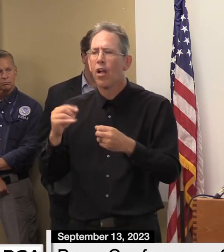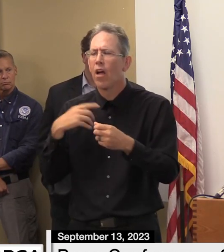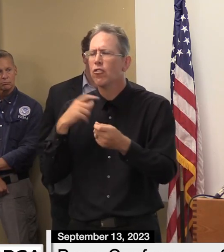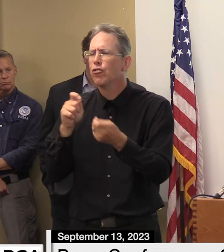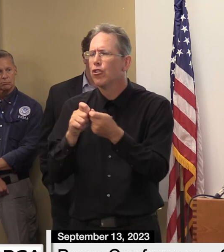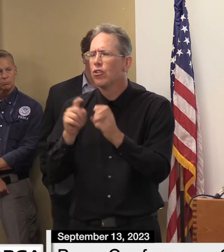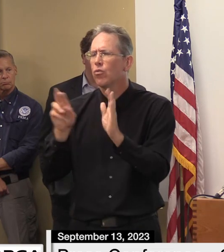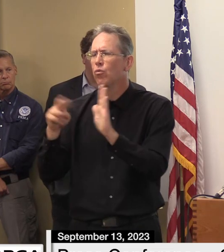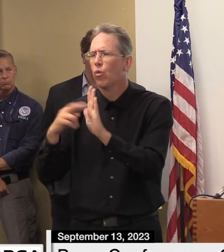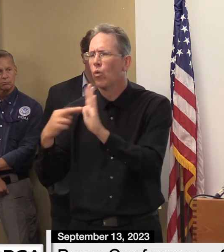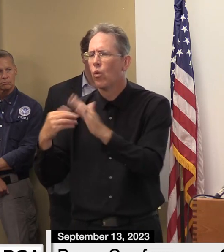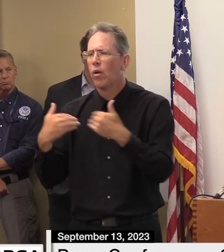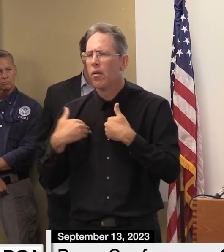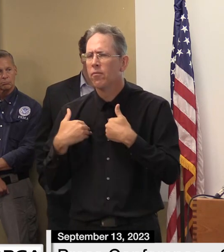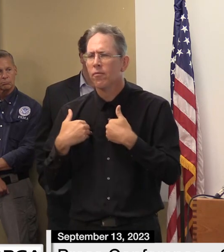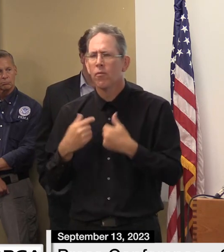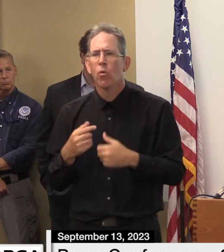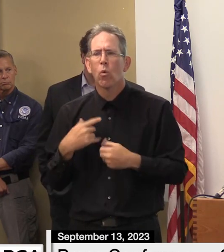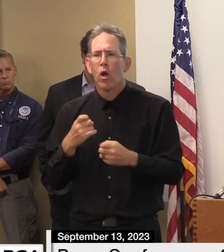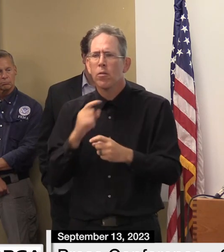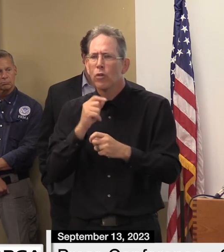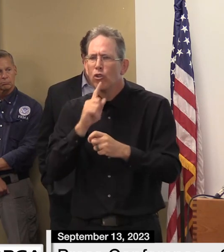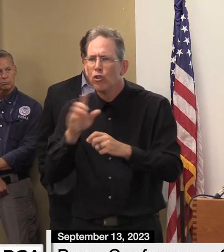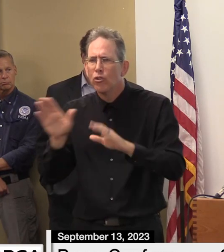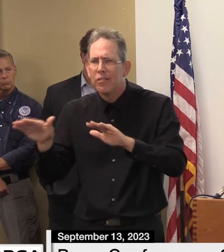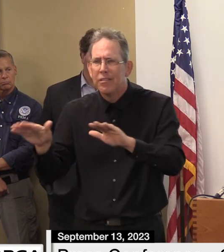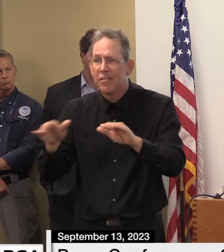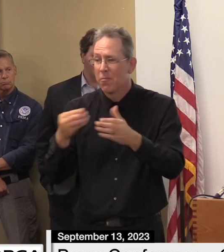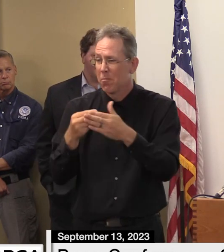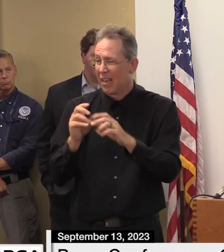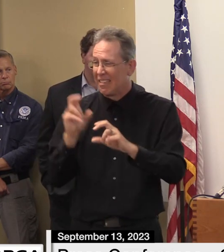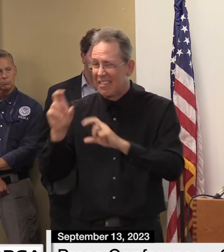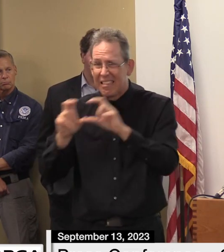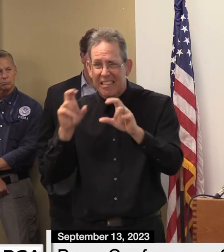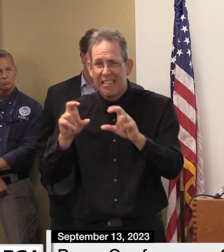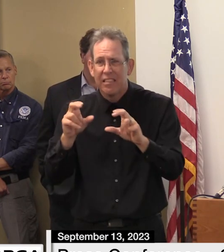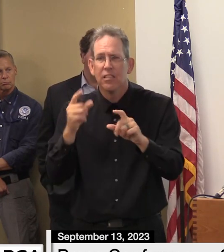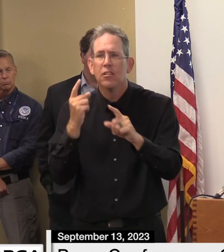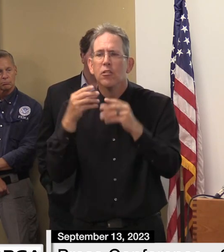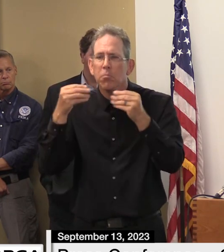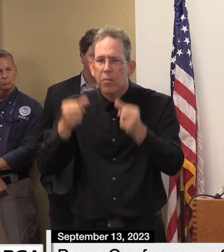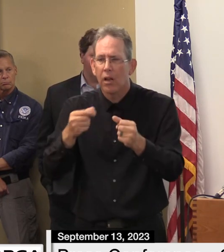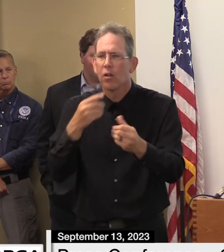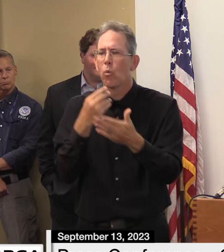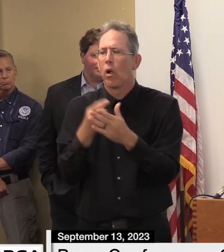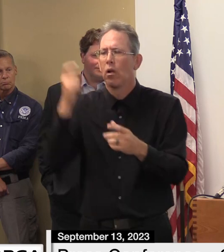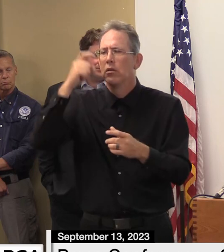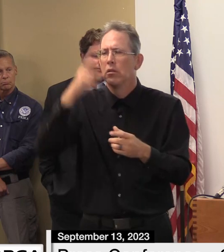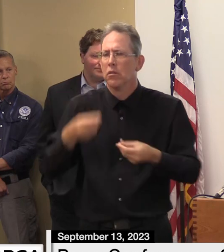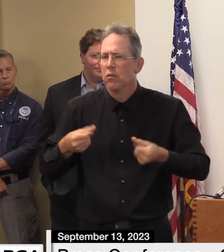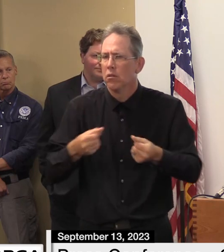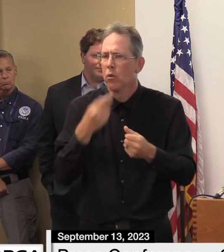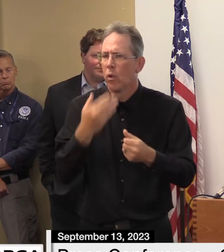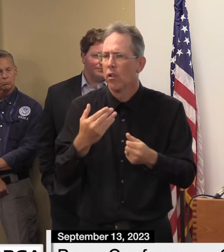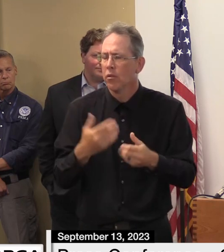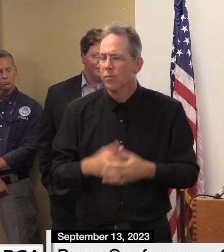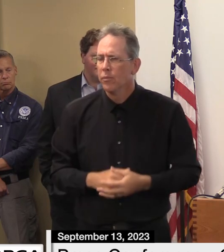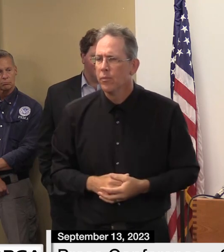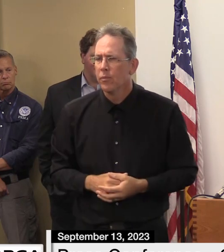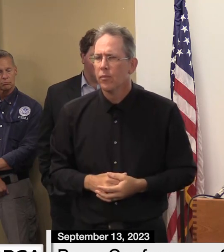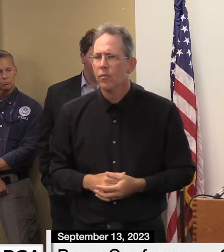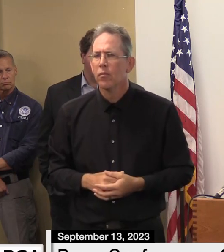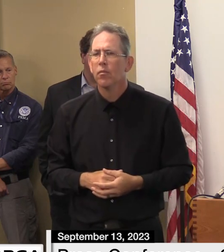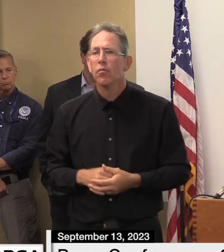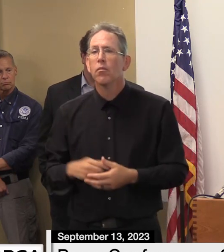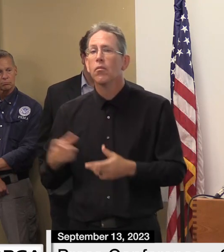in making sure that this money that's being invested is actually well spent. We need to get regulatory barriers